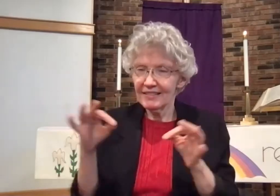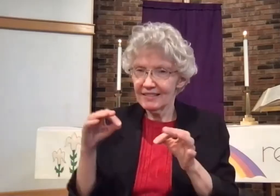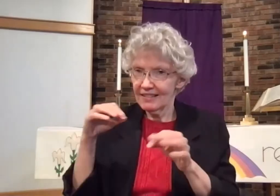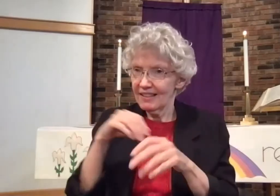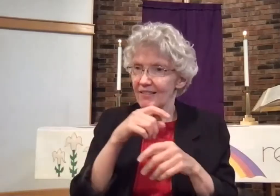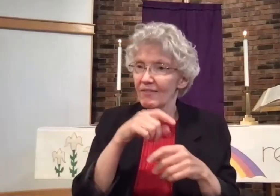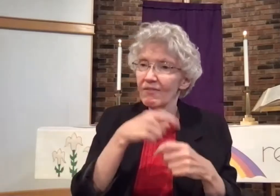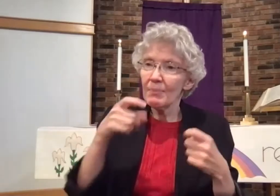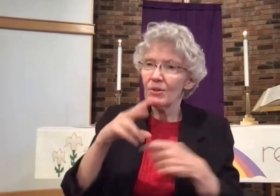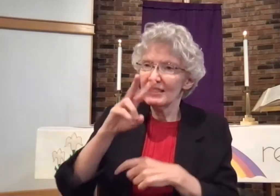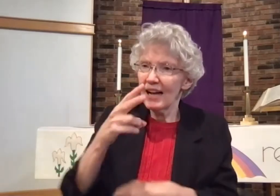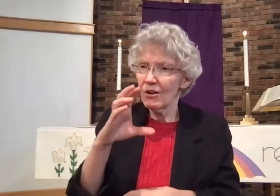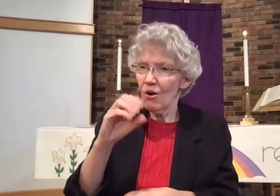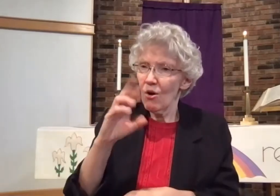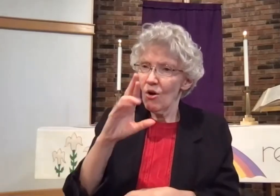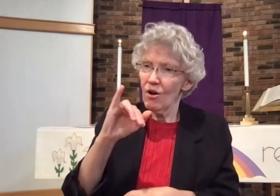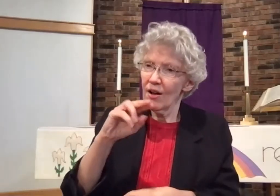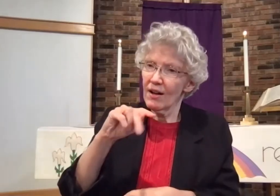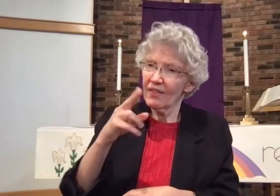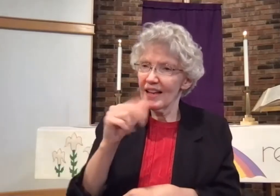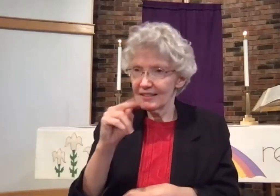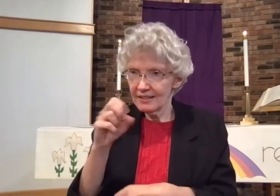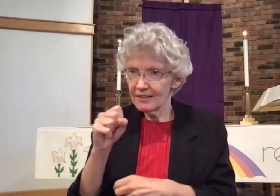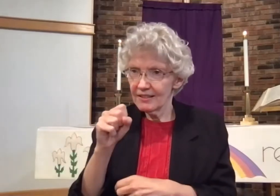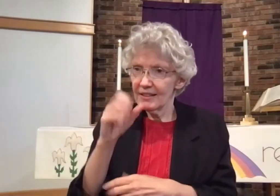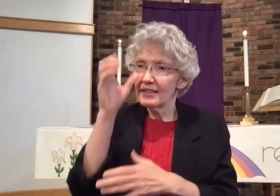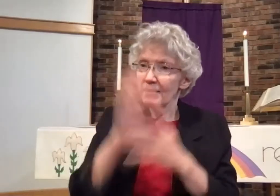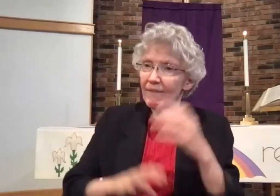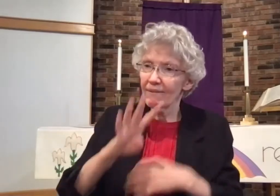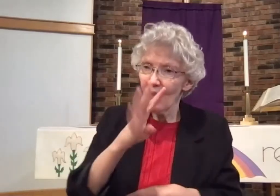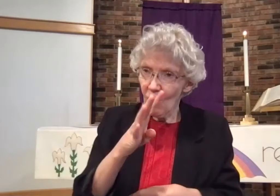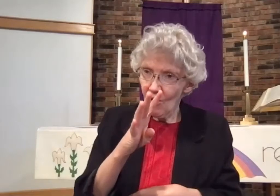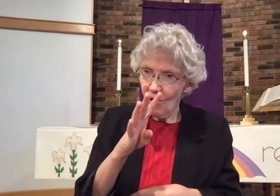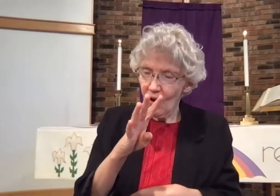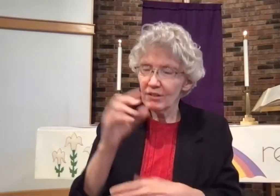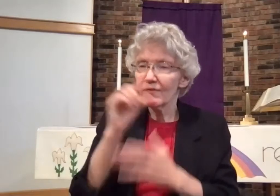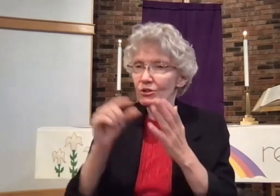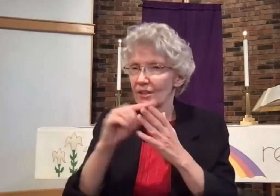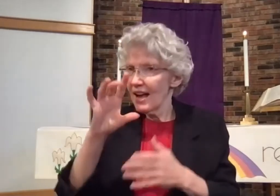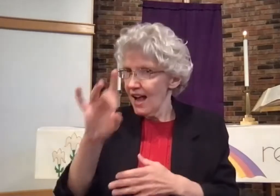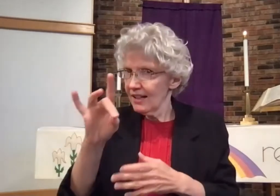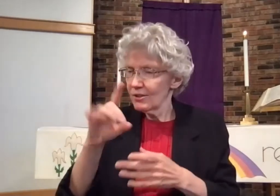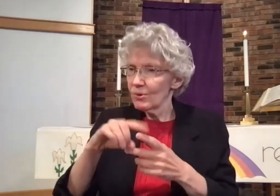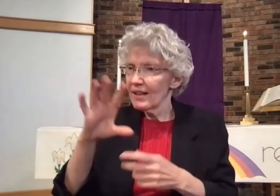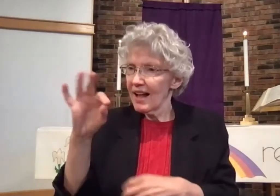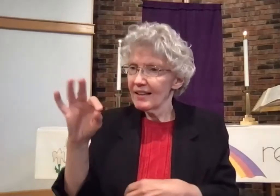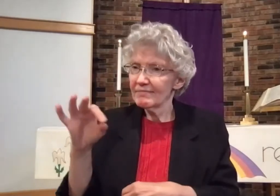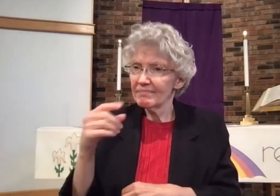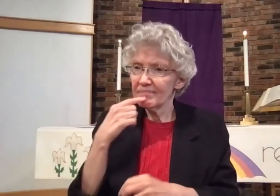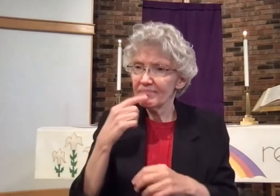There are two statements from his experience that I want to share with you. These are found in 2 Corinthians chapter 4, verses 8